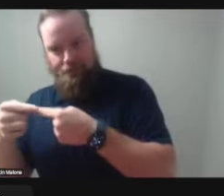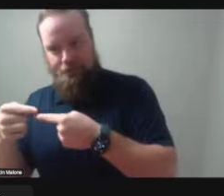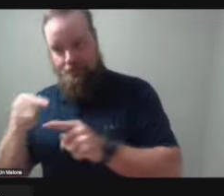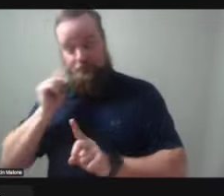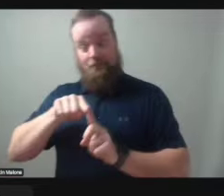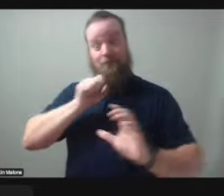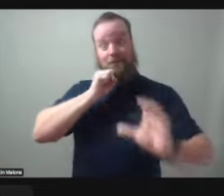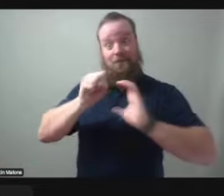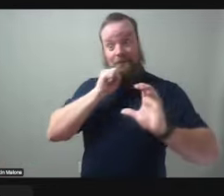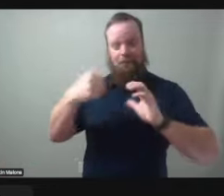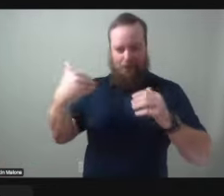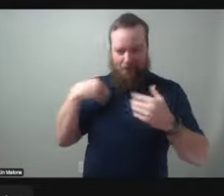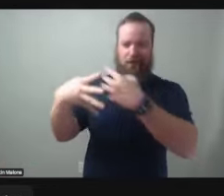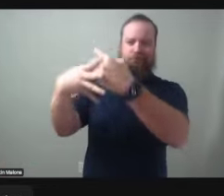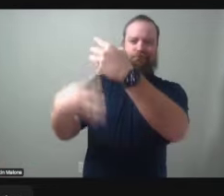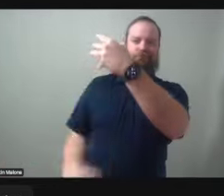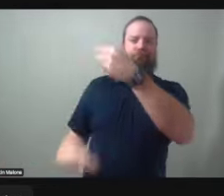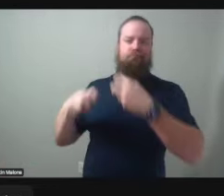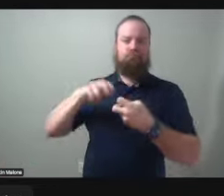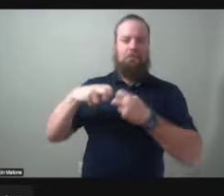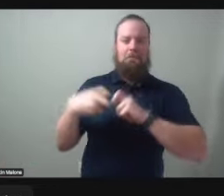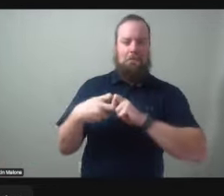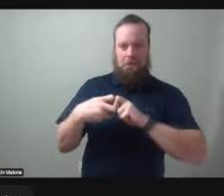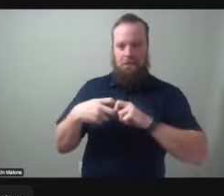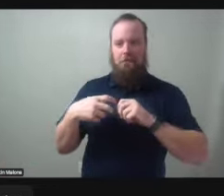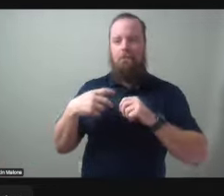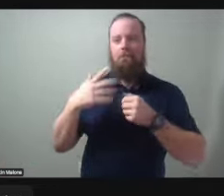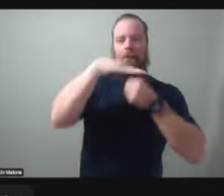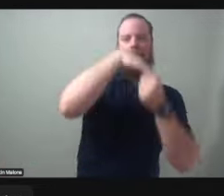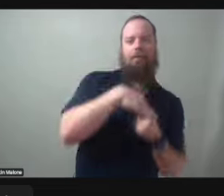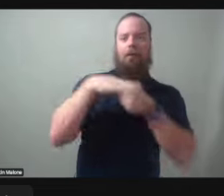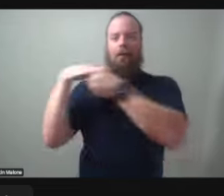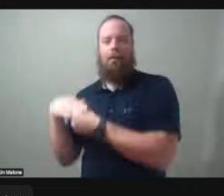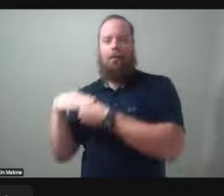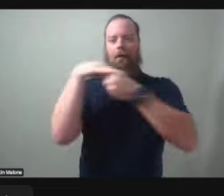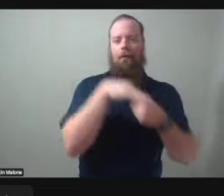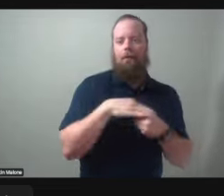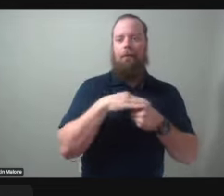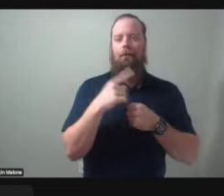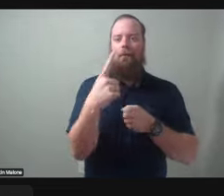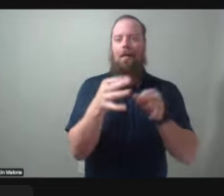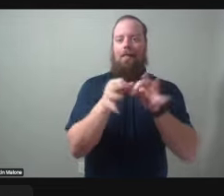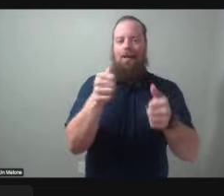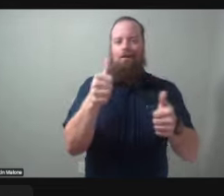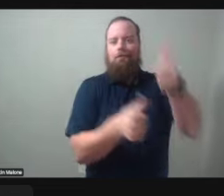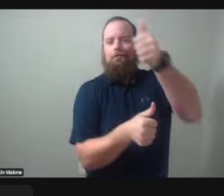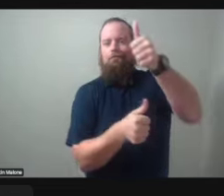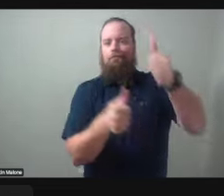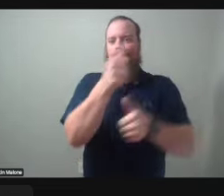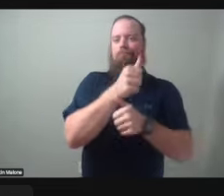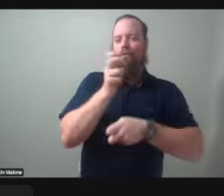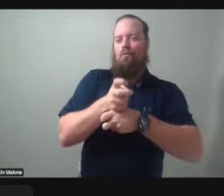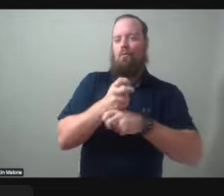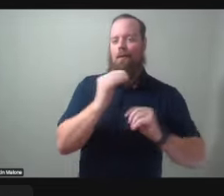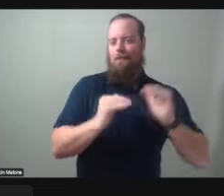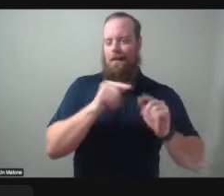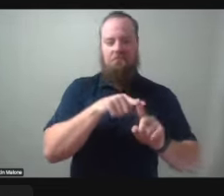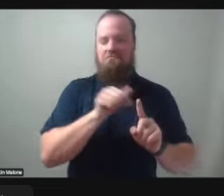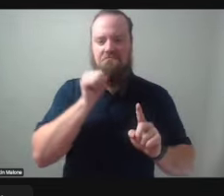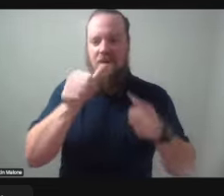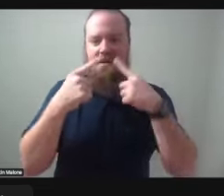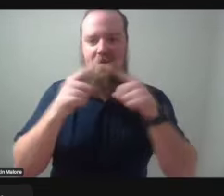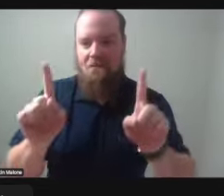So they agreed for me and my education, I would have something called simcomming, where we would sign